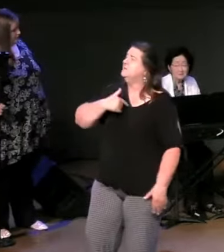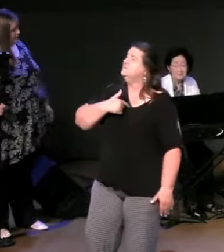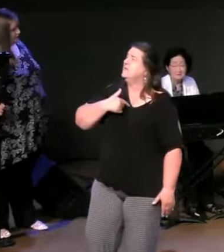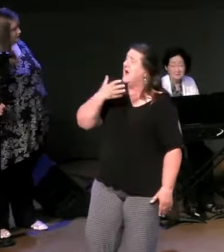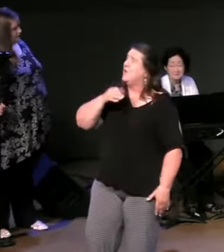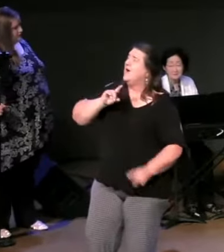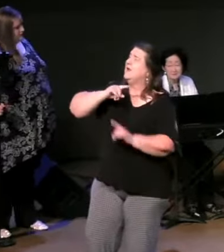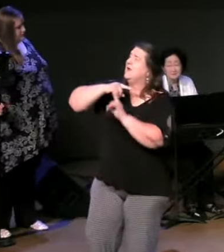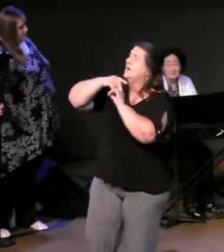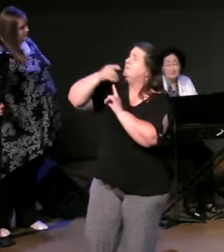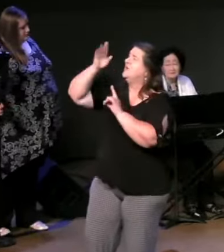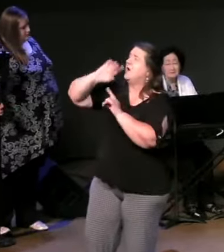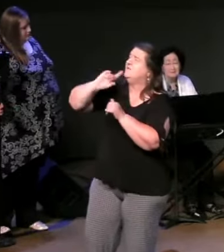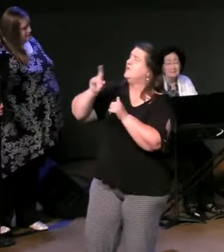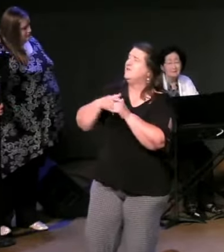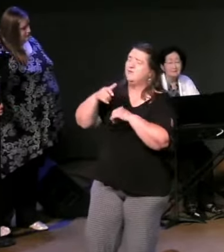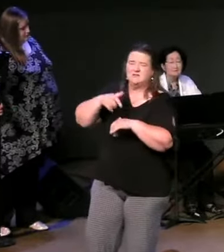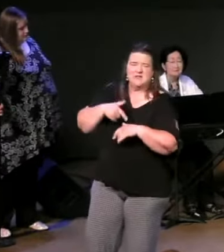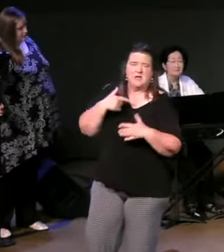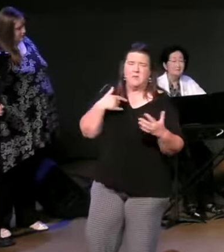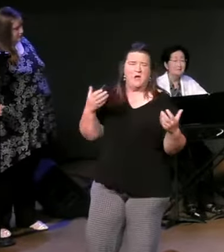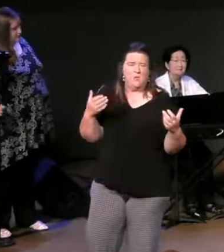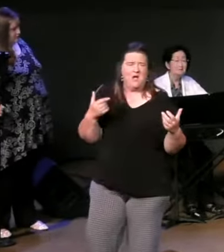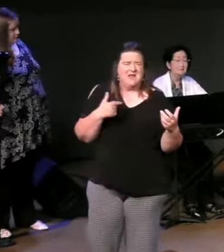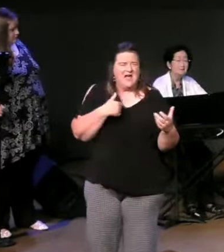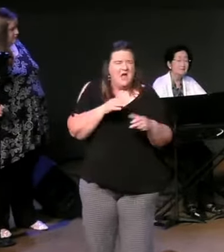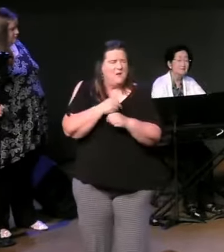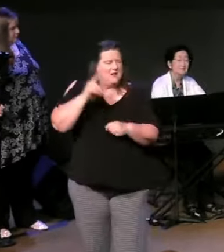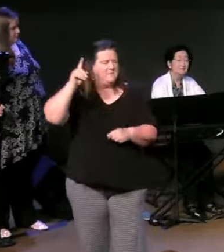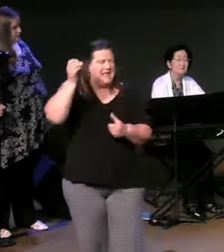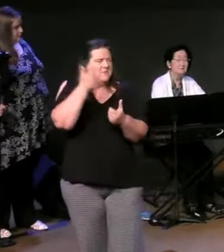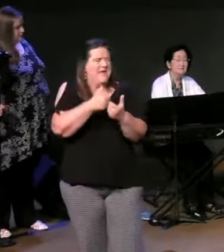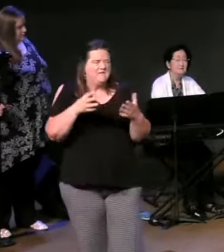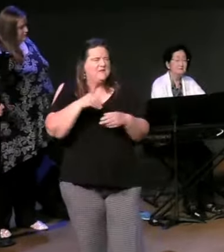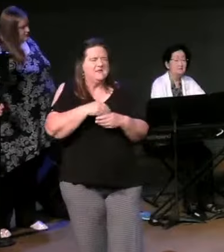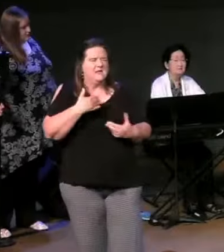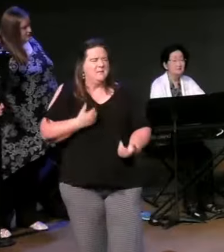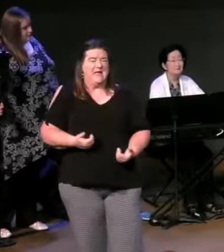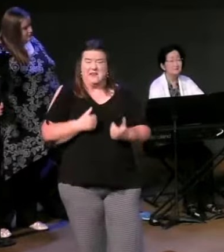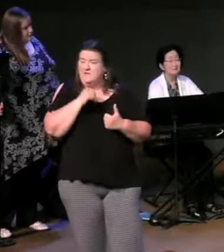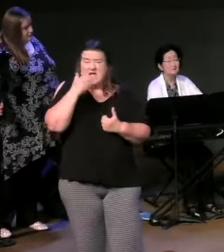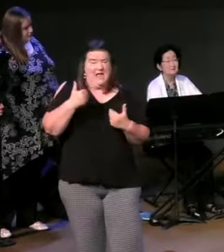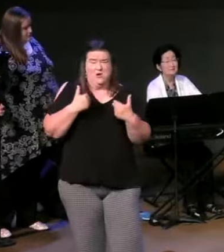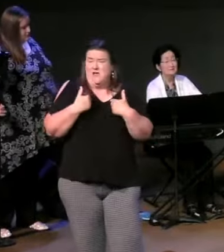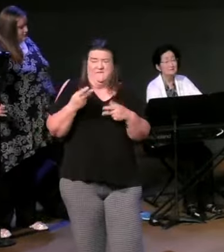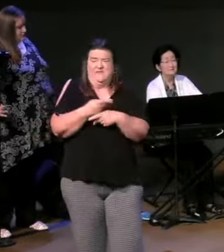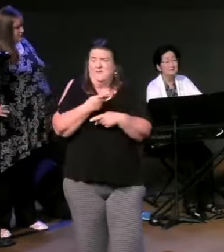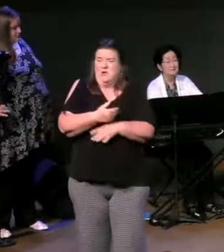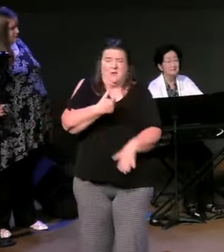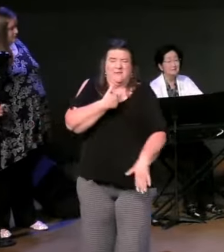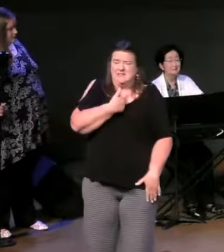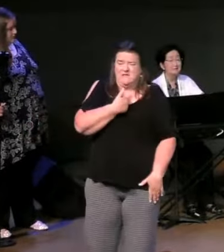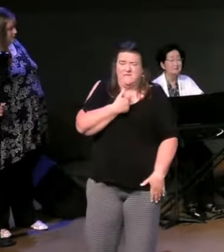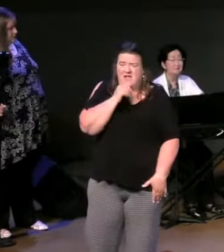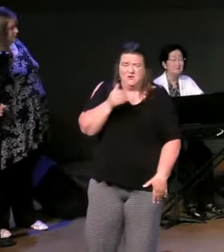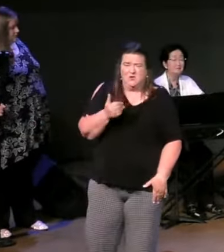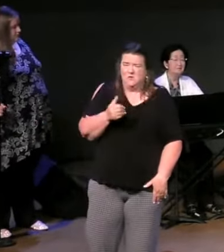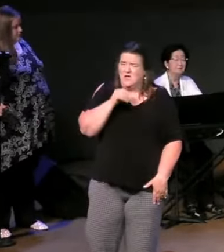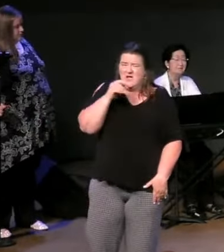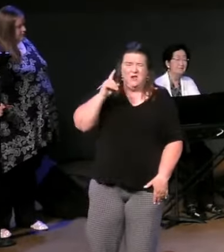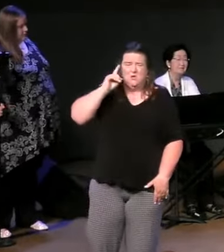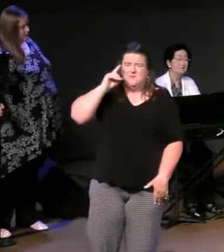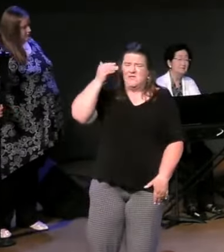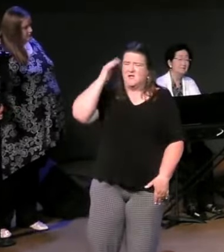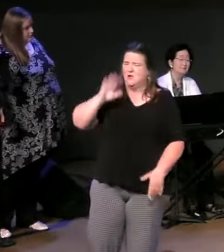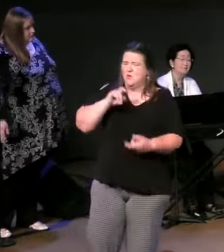to God for my first time, I want to make him my everything. I don't have it all figured out. I don't think I know